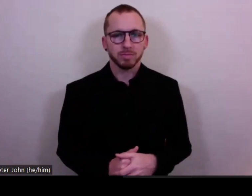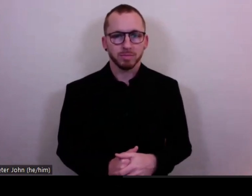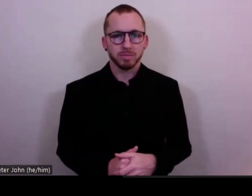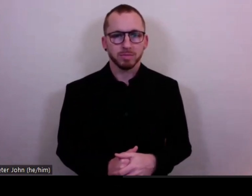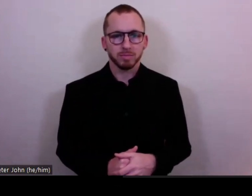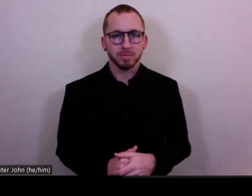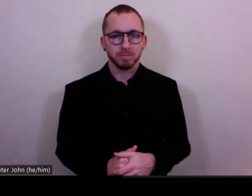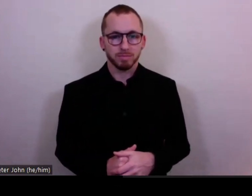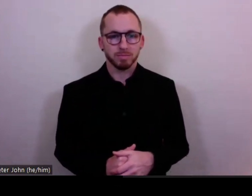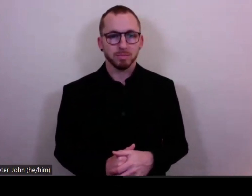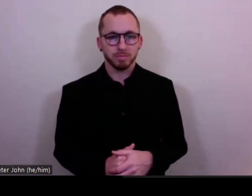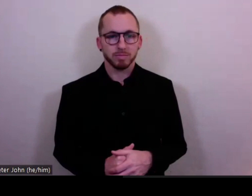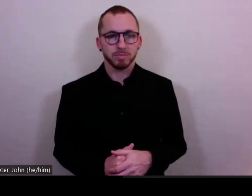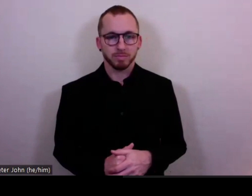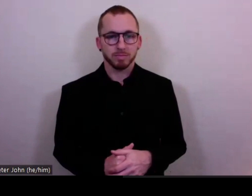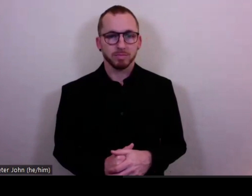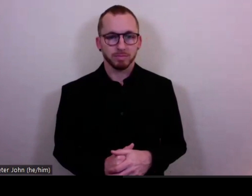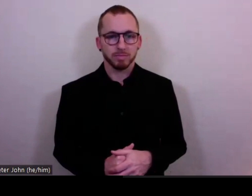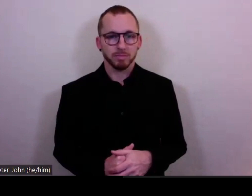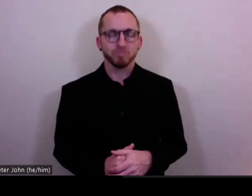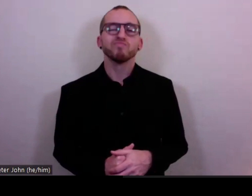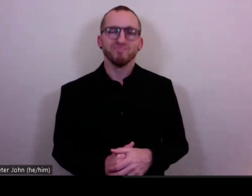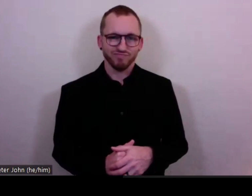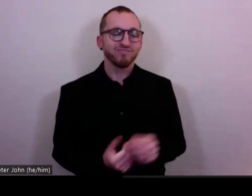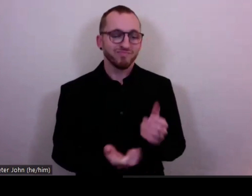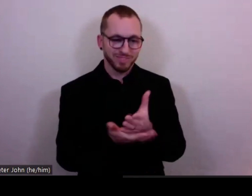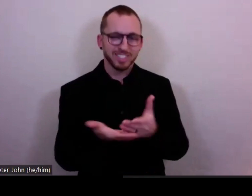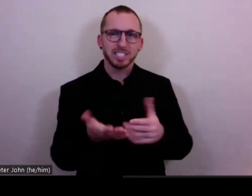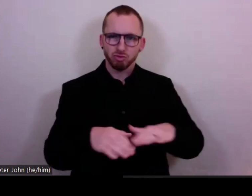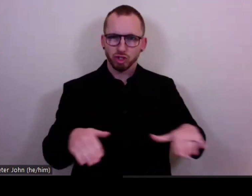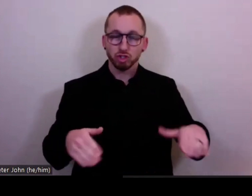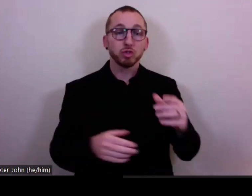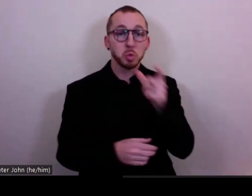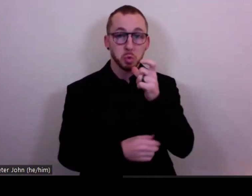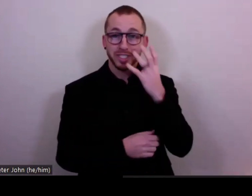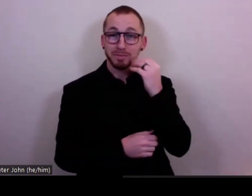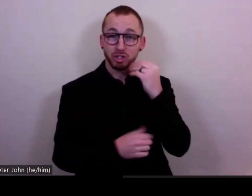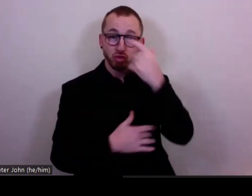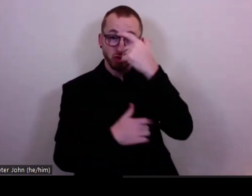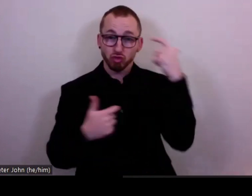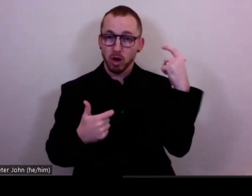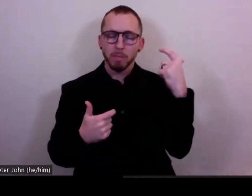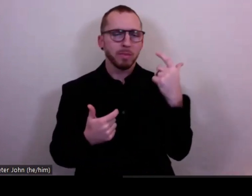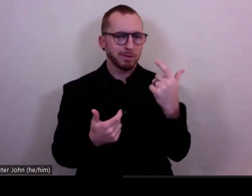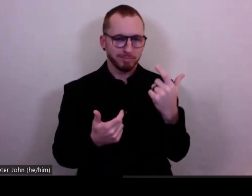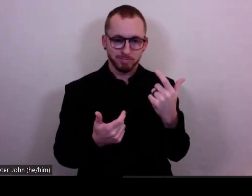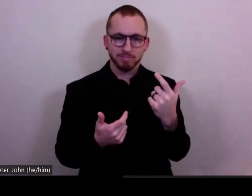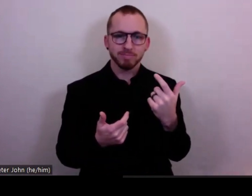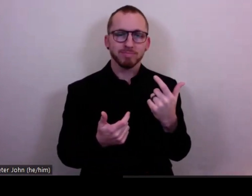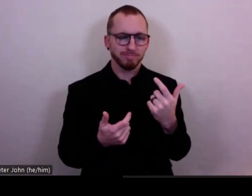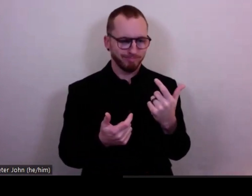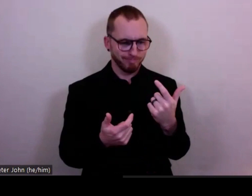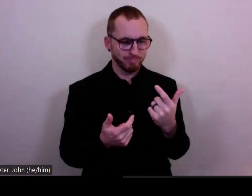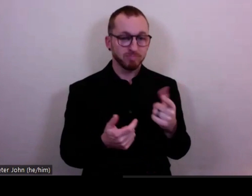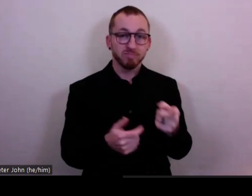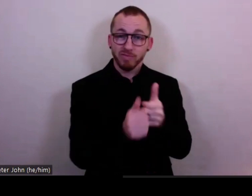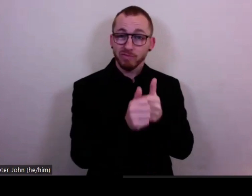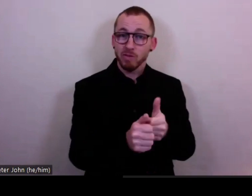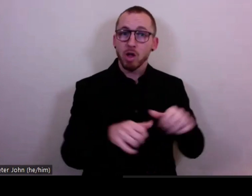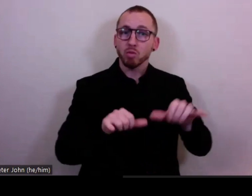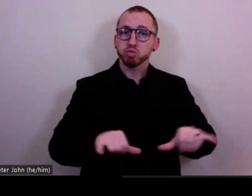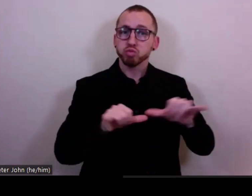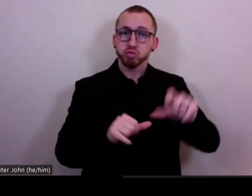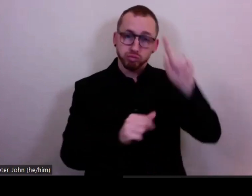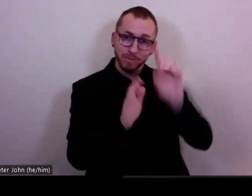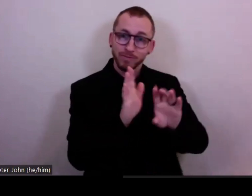on task. So we'll see a lot of precocious self-care. Changes to social interactions.